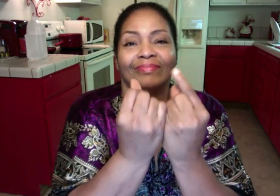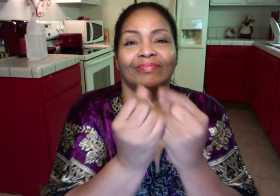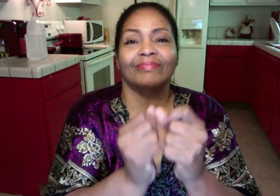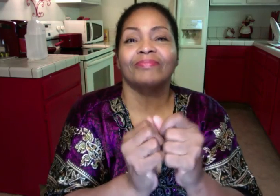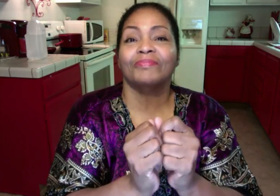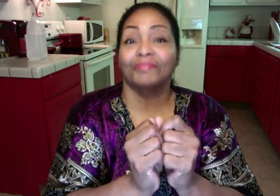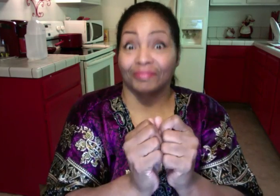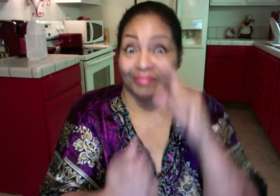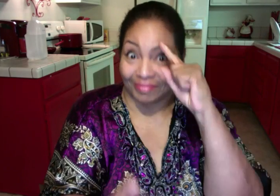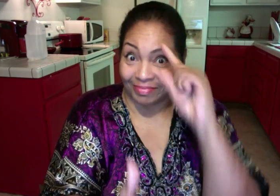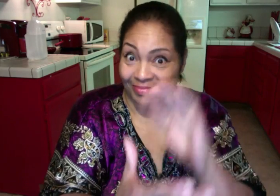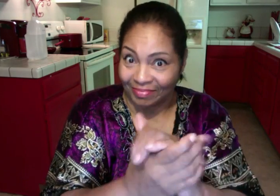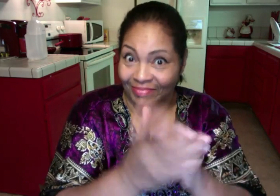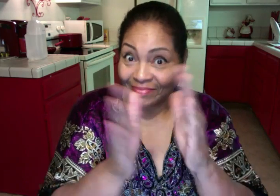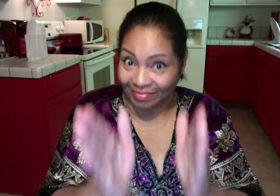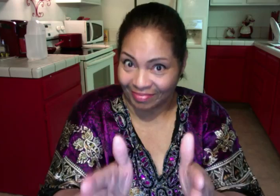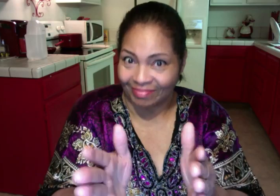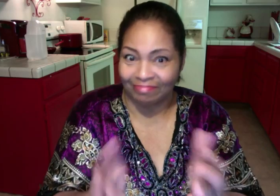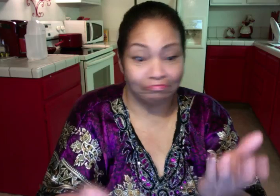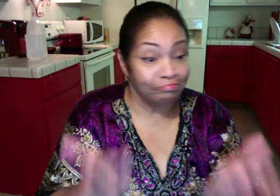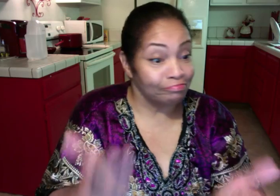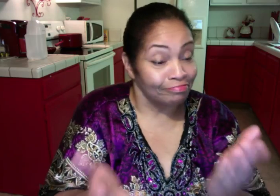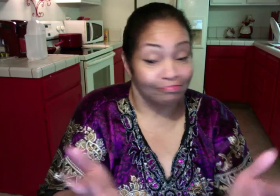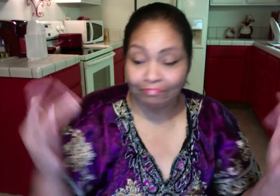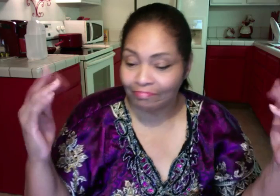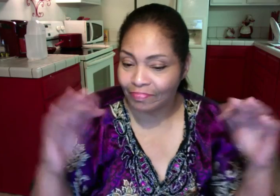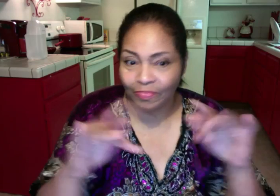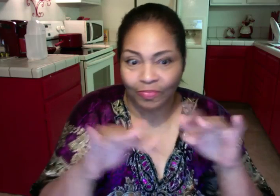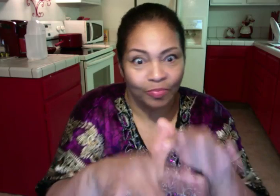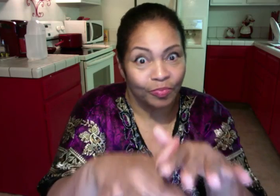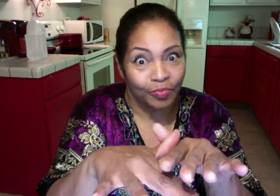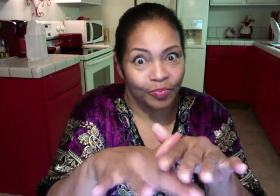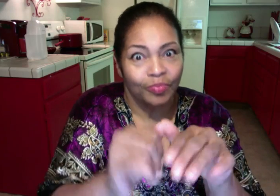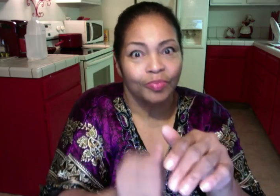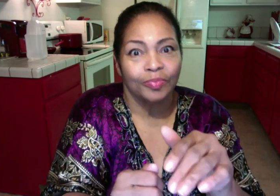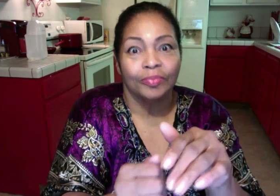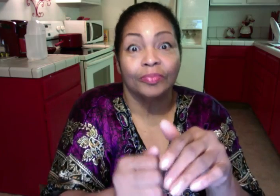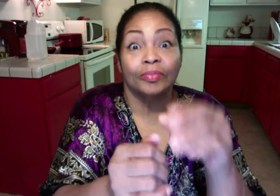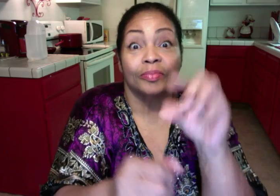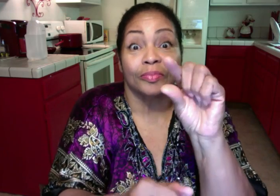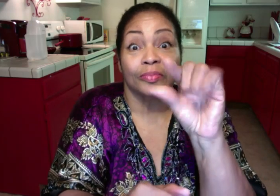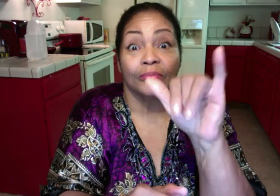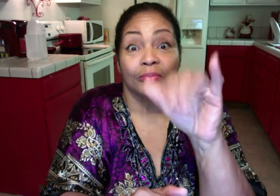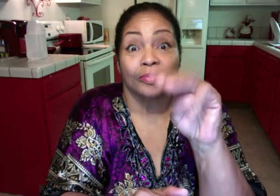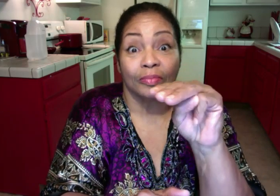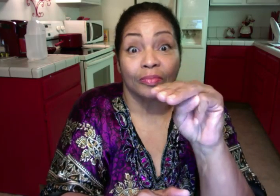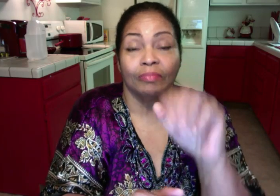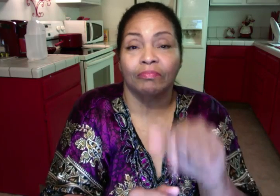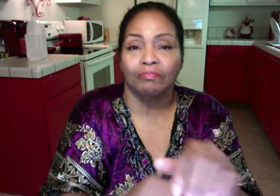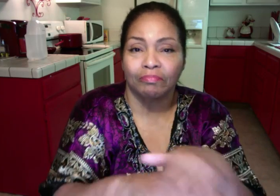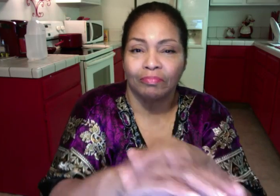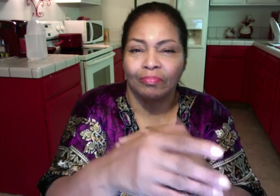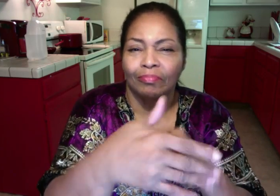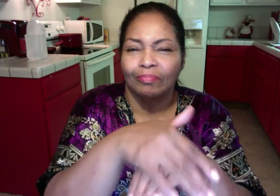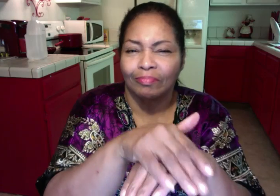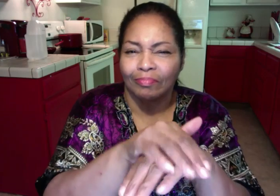have service in a gym if you feel more comfortable with that. Find a group that you feel comfortable with and a group that